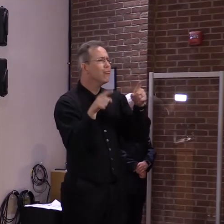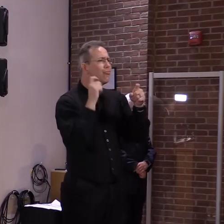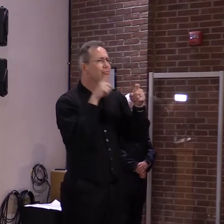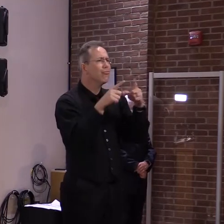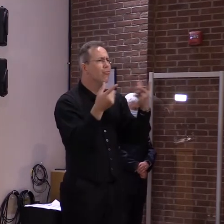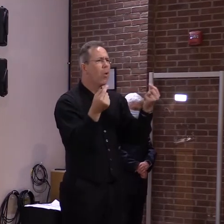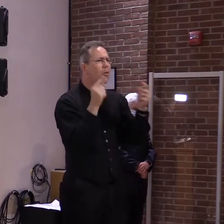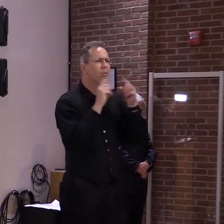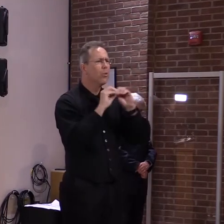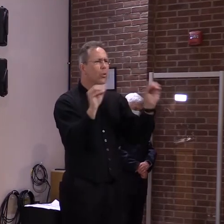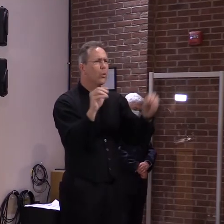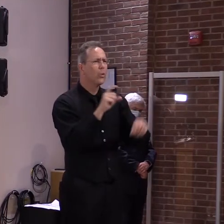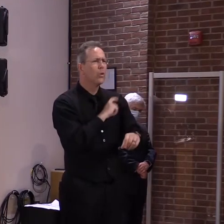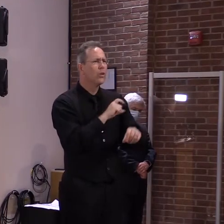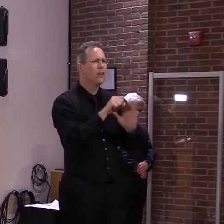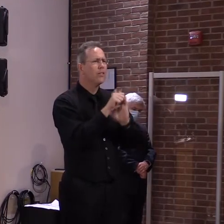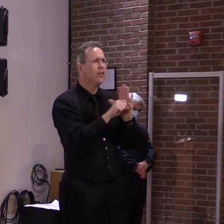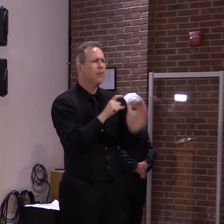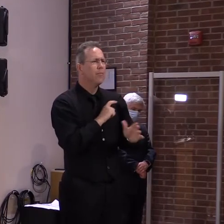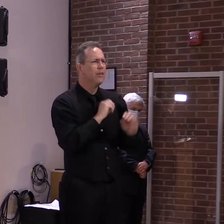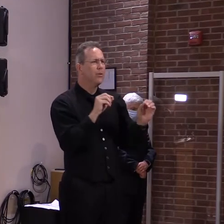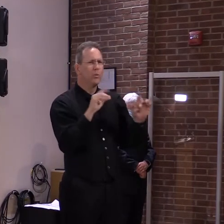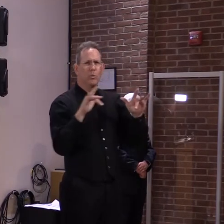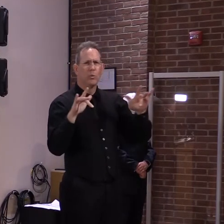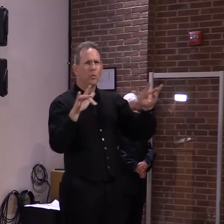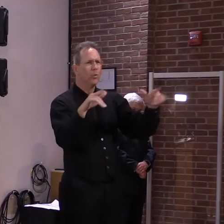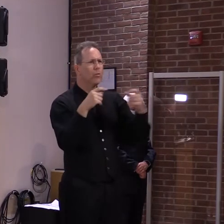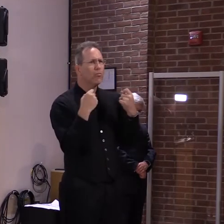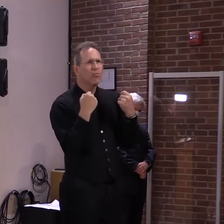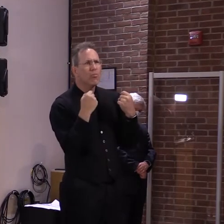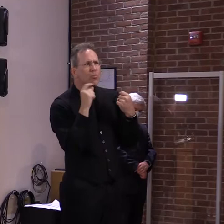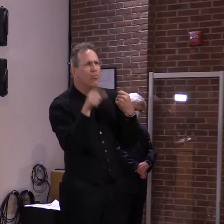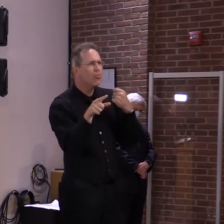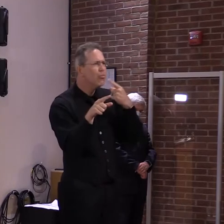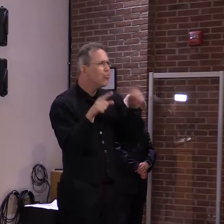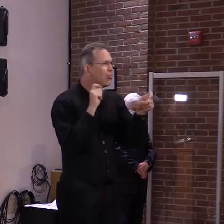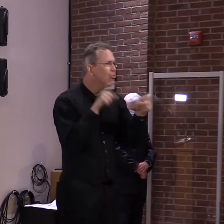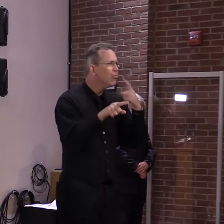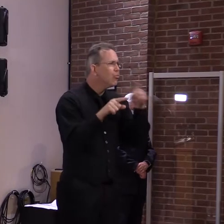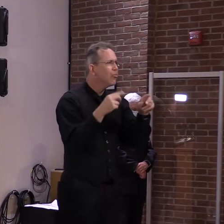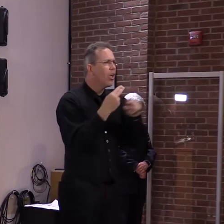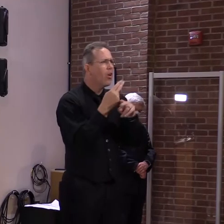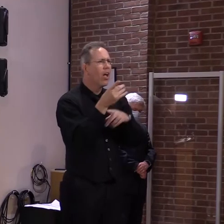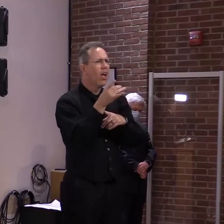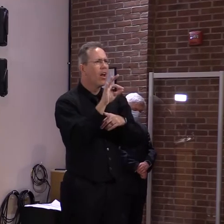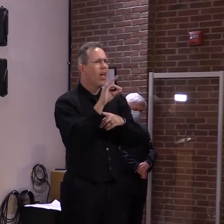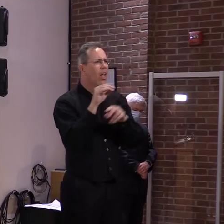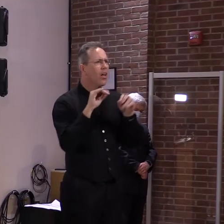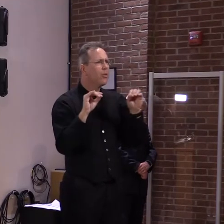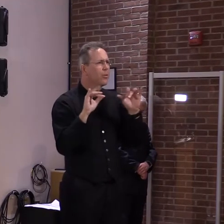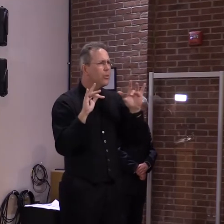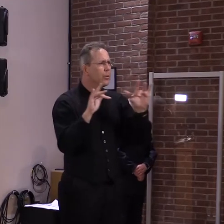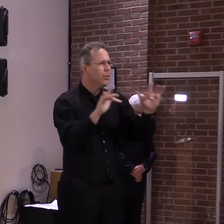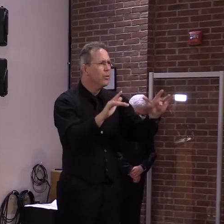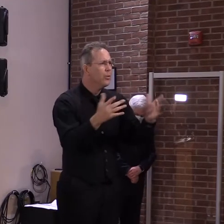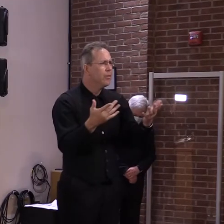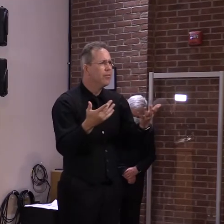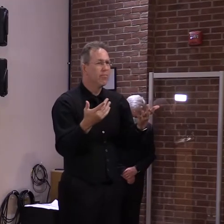I know the last numbers I saw said the state police had like 30 or 35 vacancies statewide. There were another like two